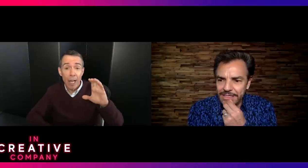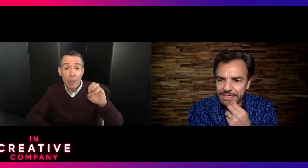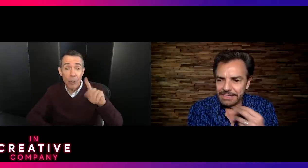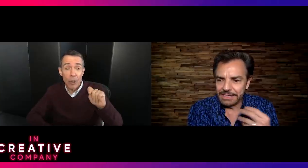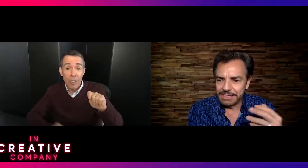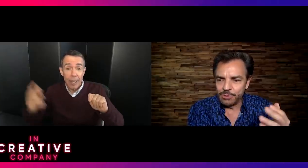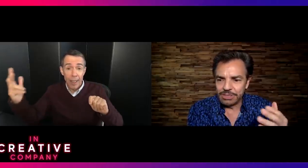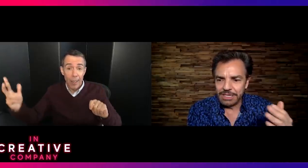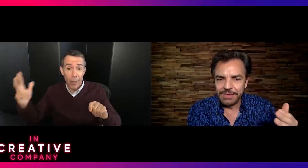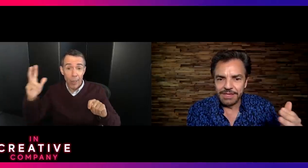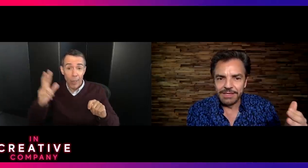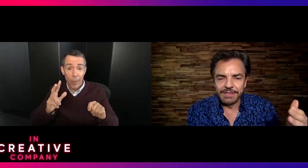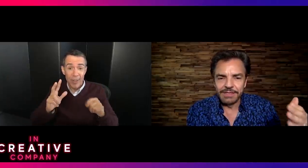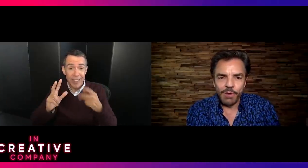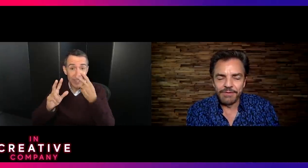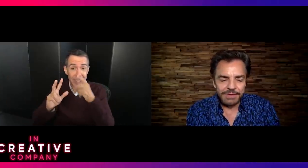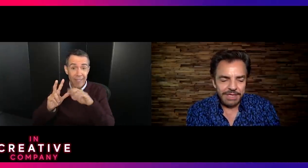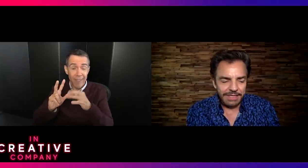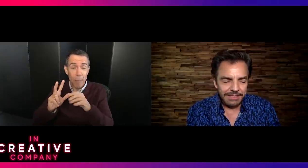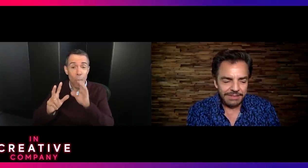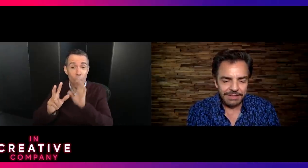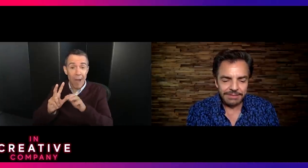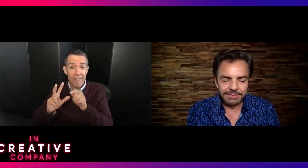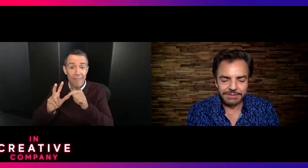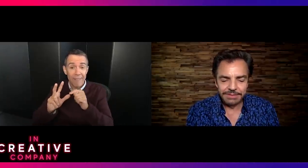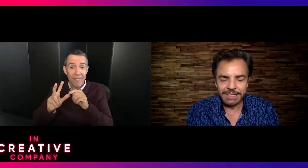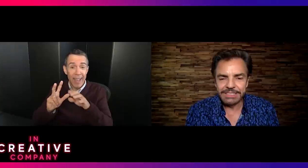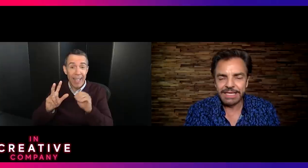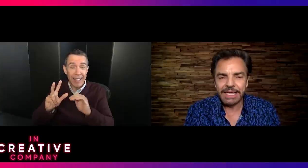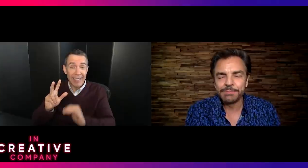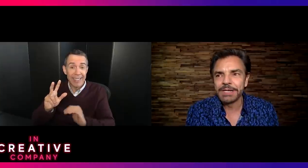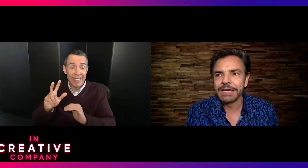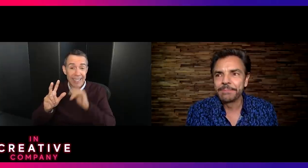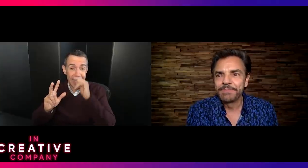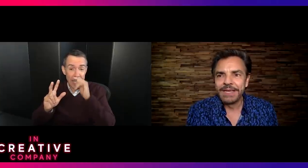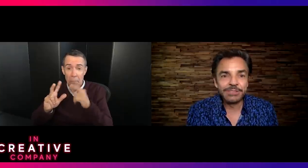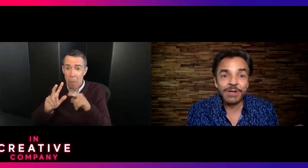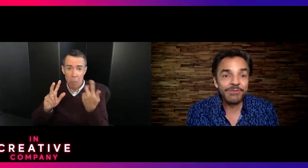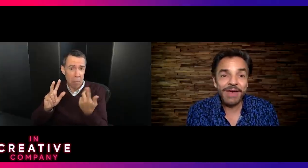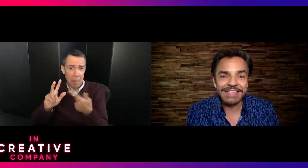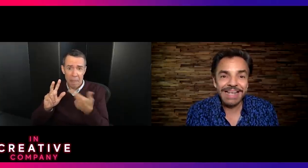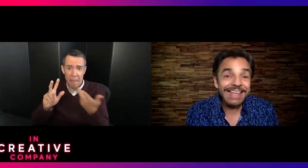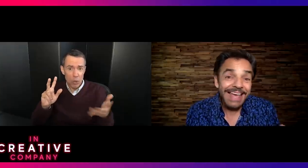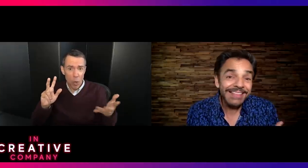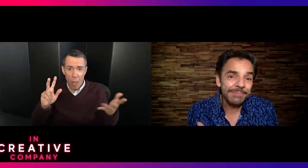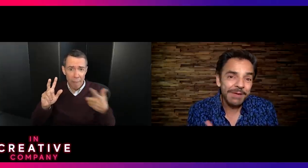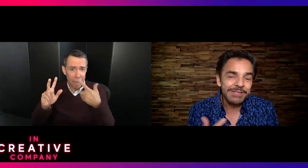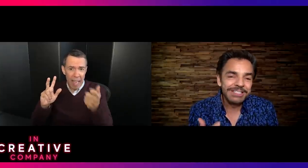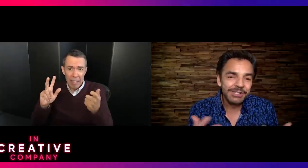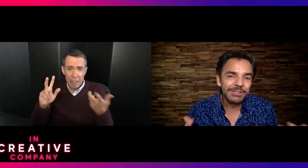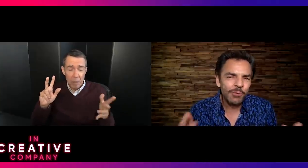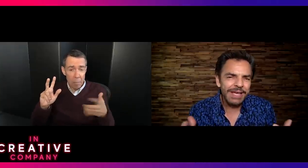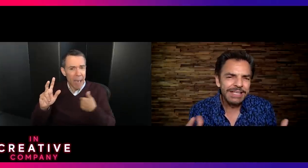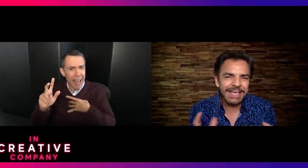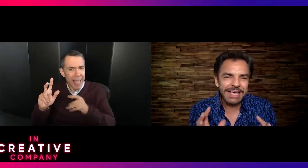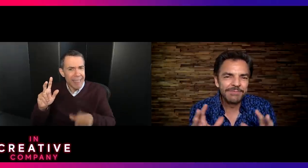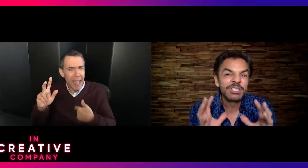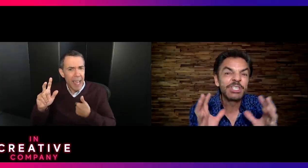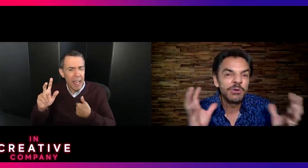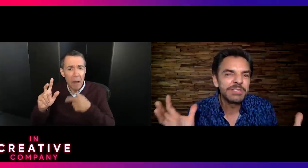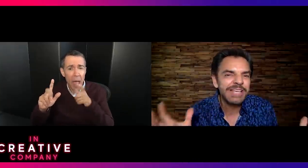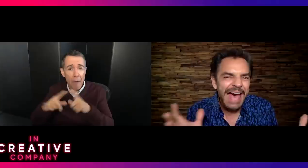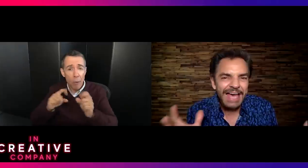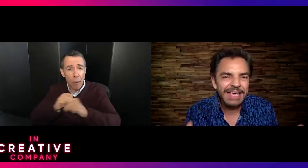where you see the wife and his kid, but it's really fast, and I like that because in certain way it's